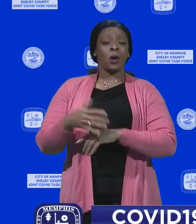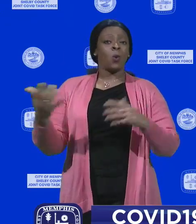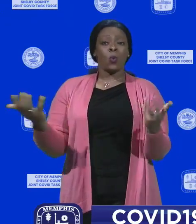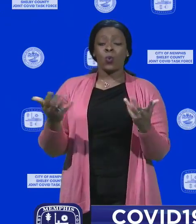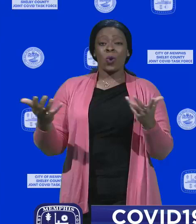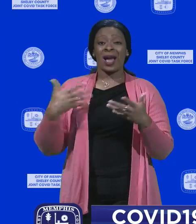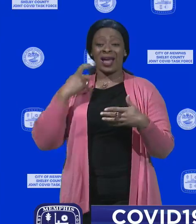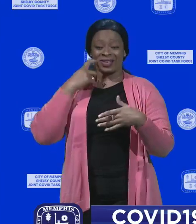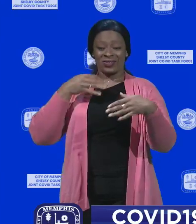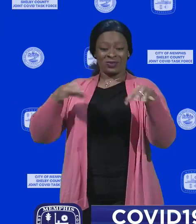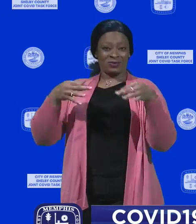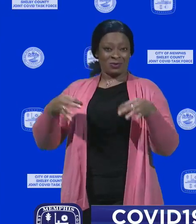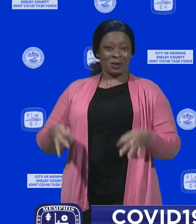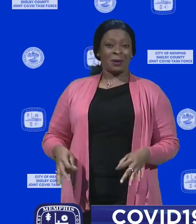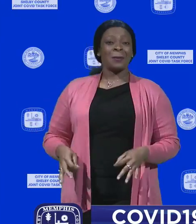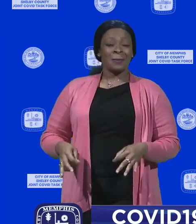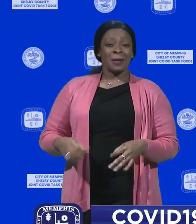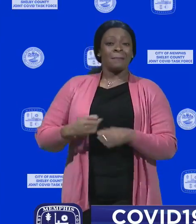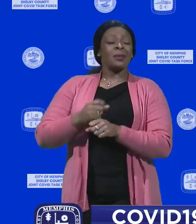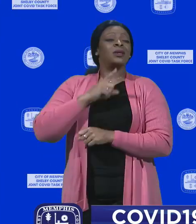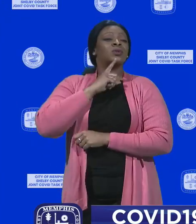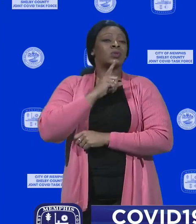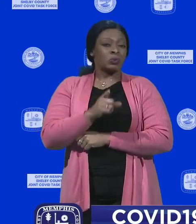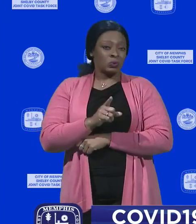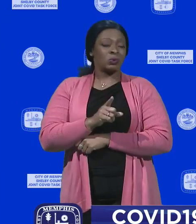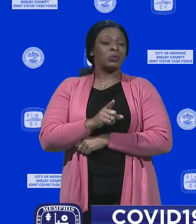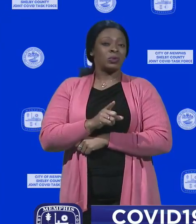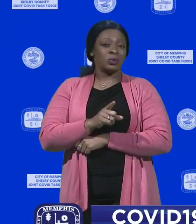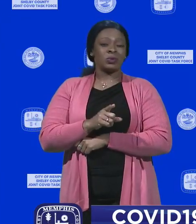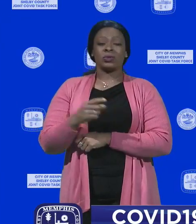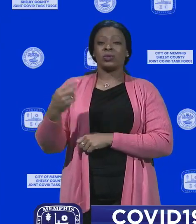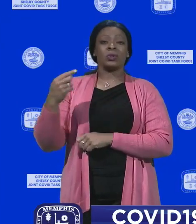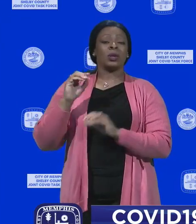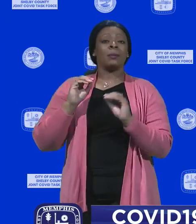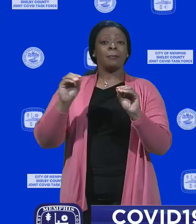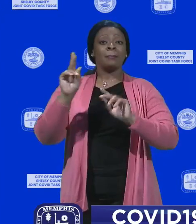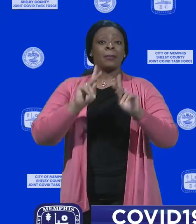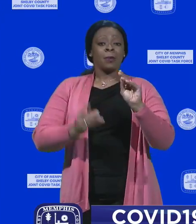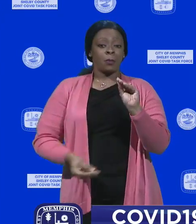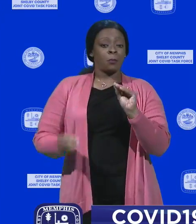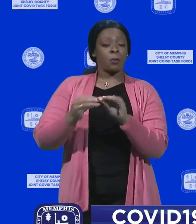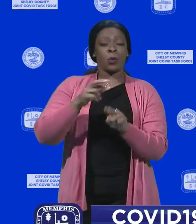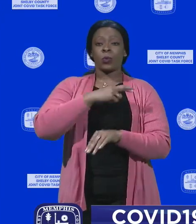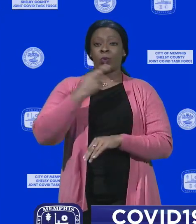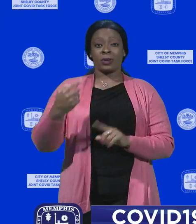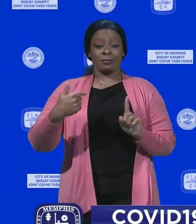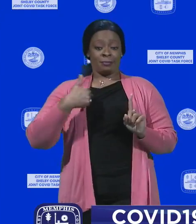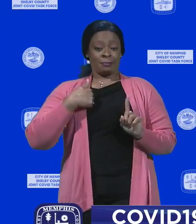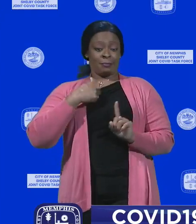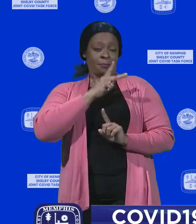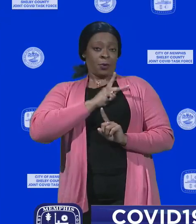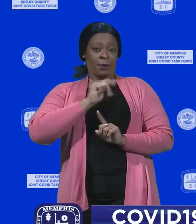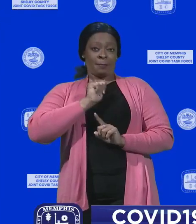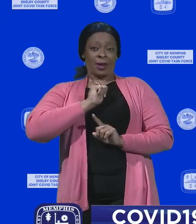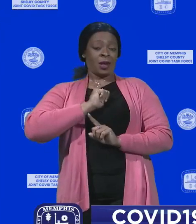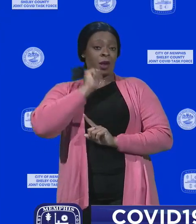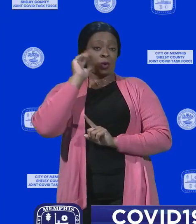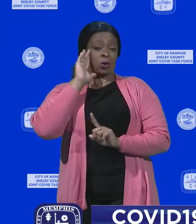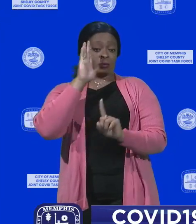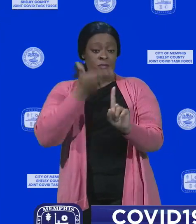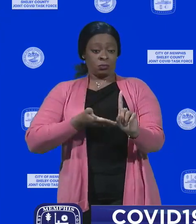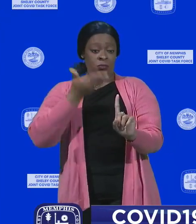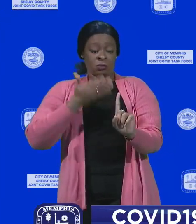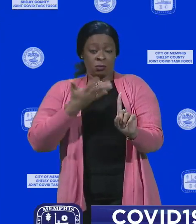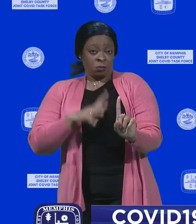just described to you, to make sure that we're not putting people at risk, I personally, if I don't know the